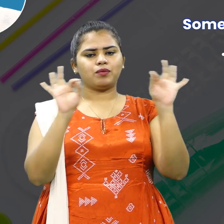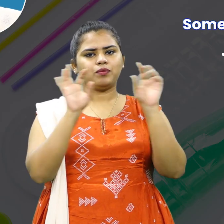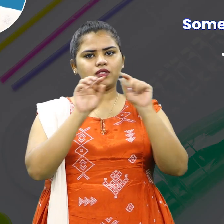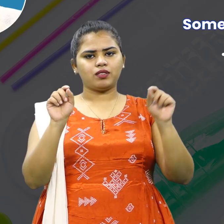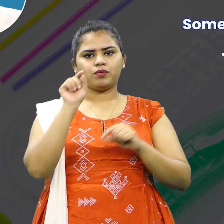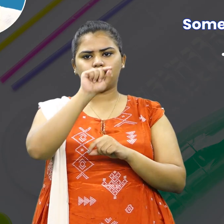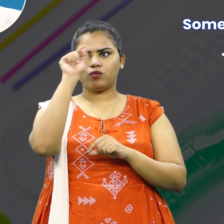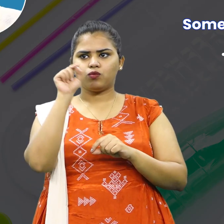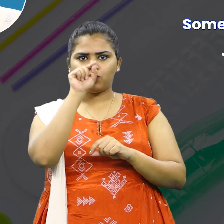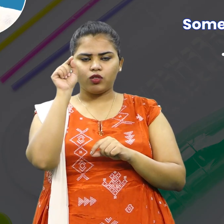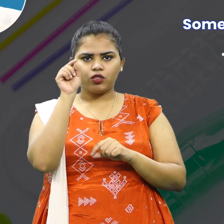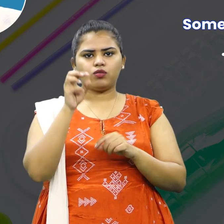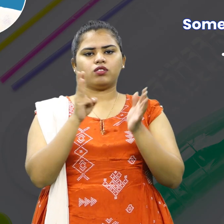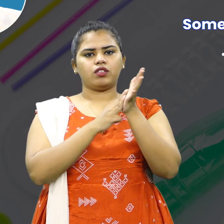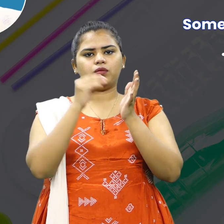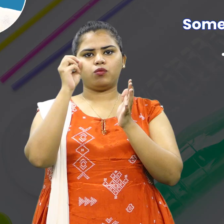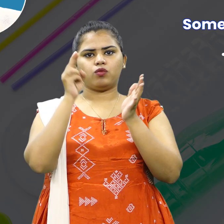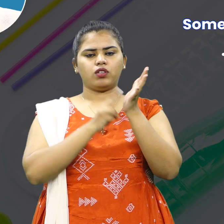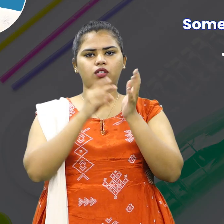monomers.